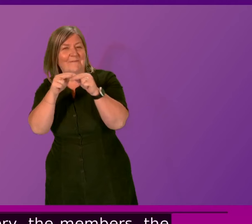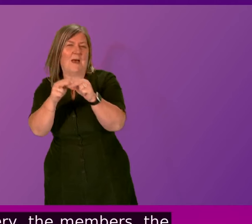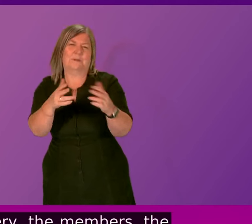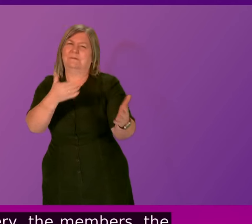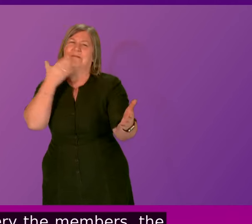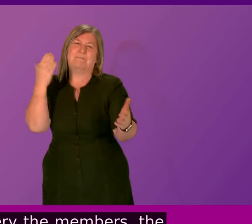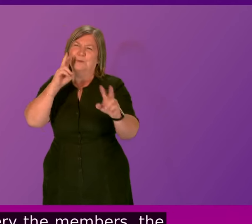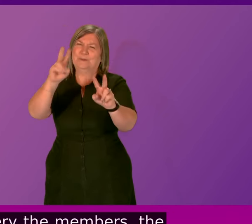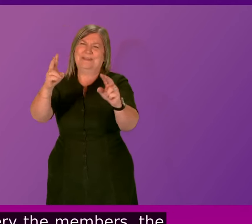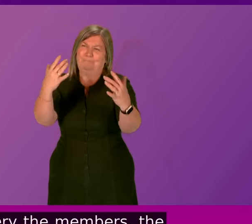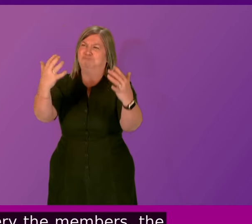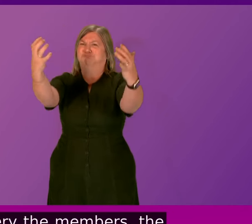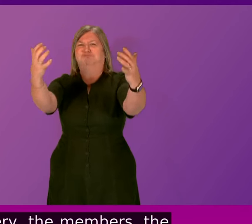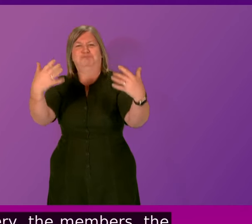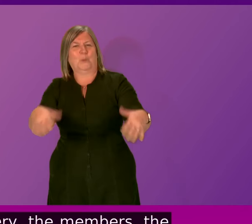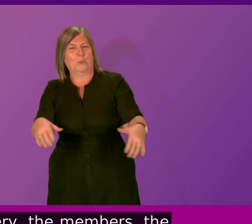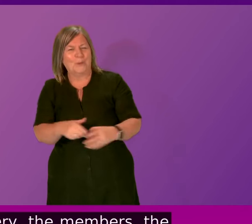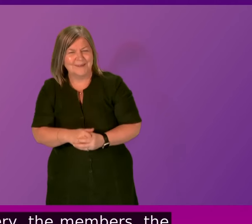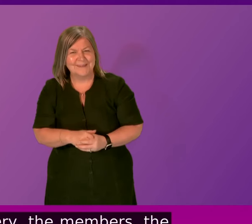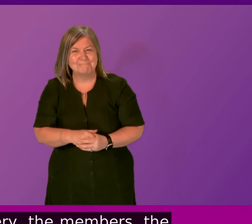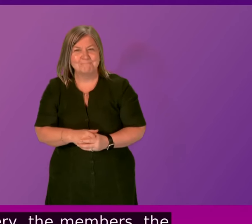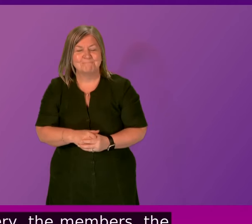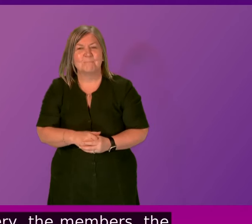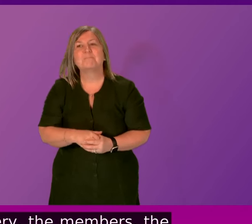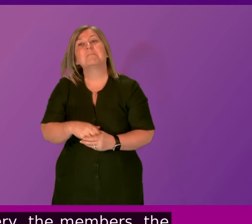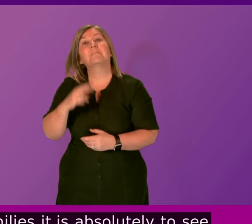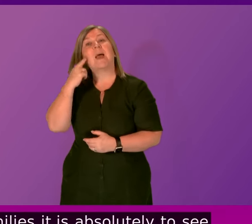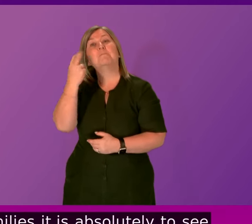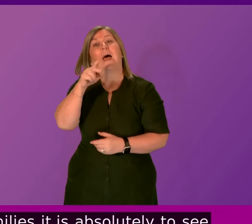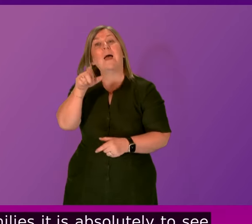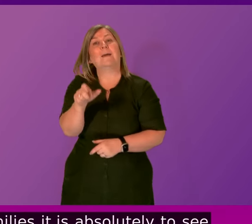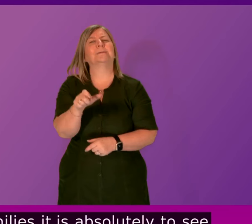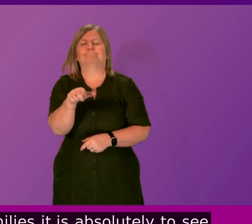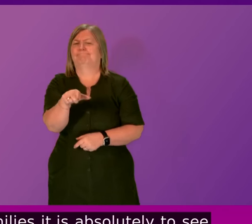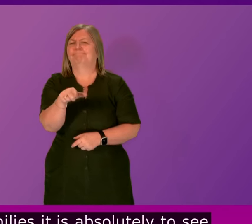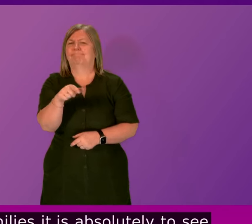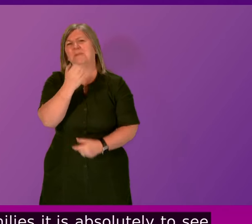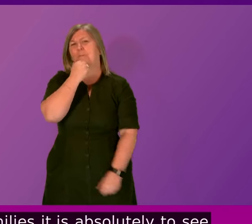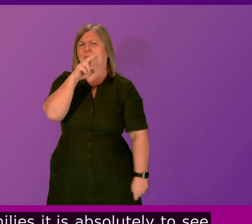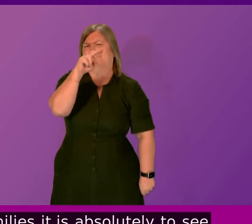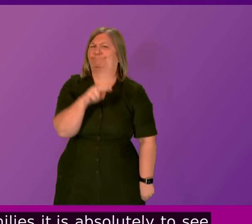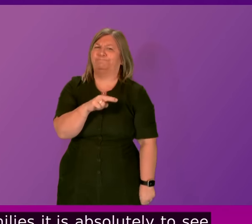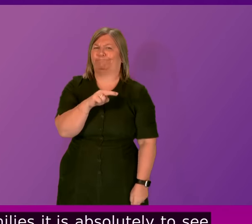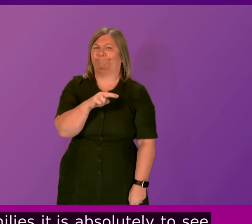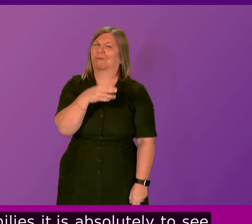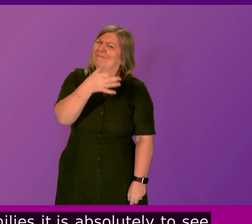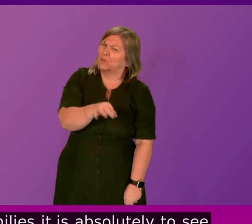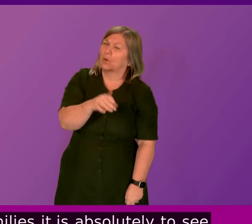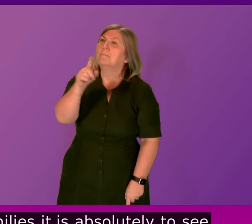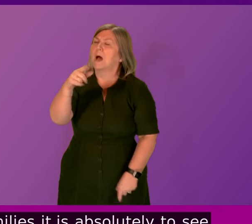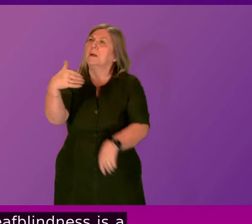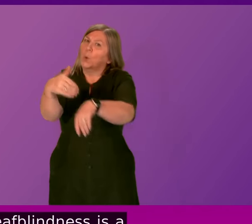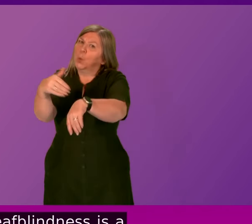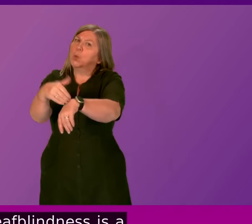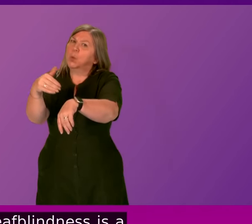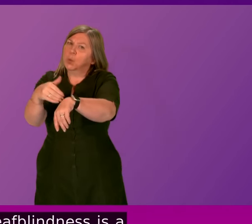absolutely great to see you here. As we have heard, deafblindness is a low incident but very high impact disability. And